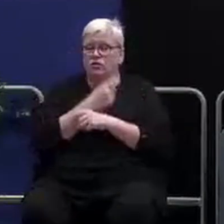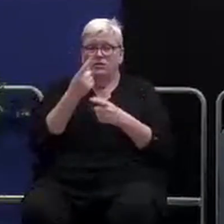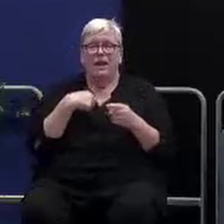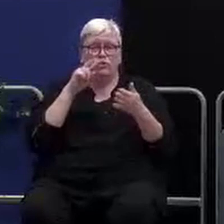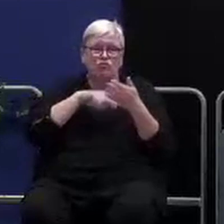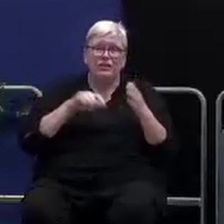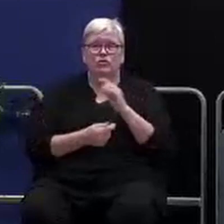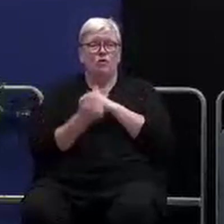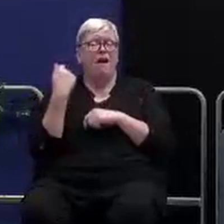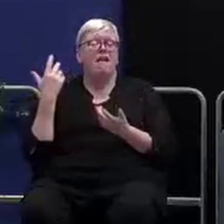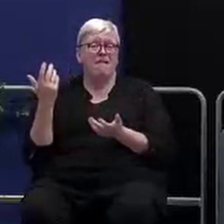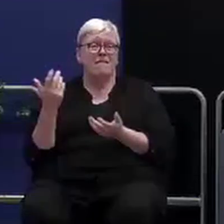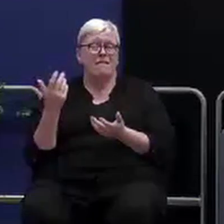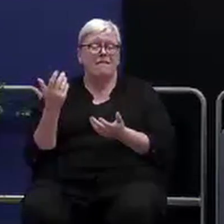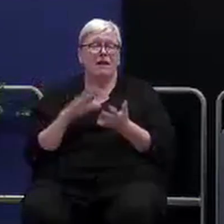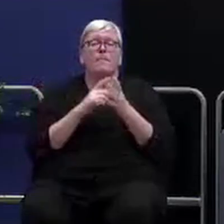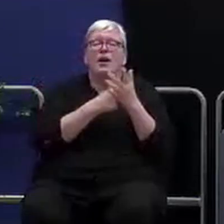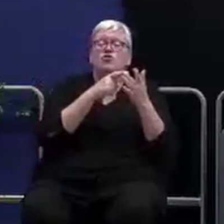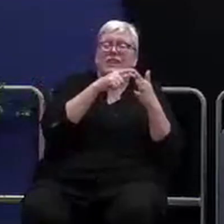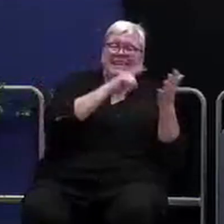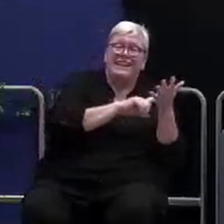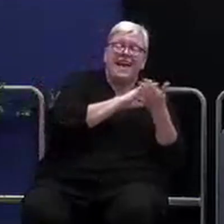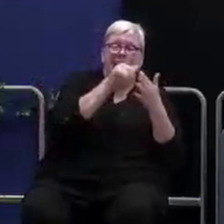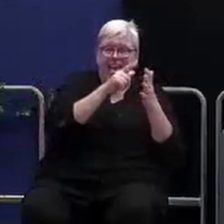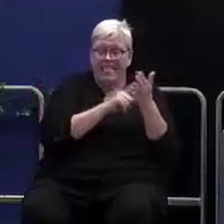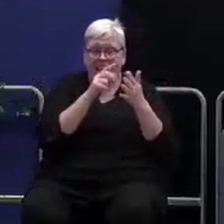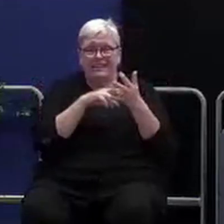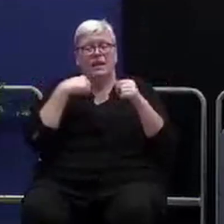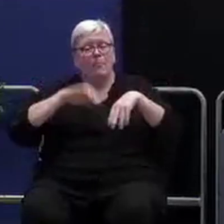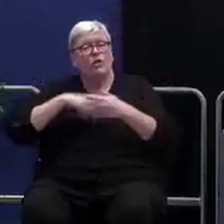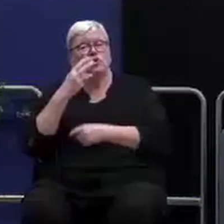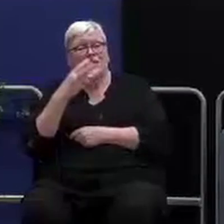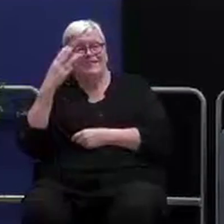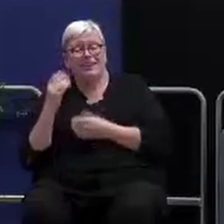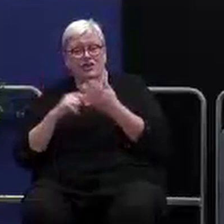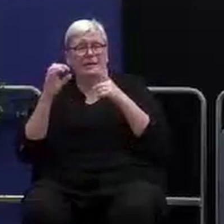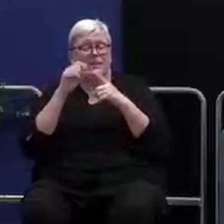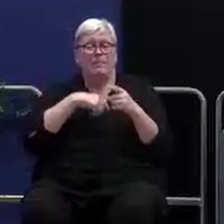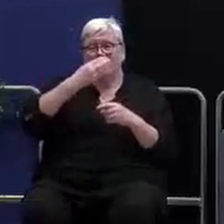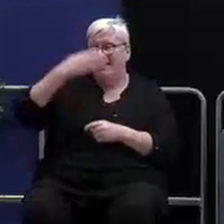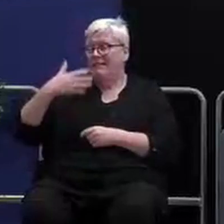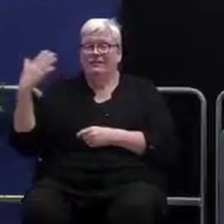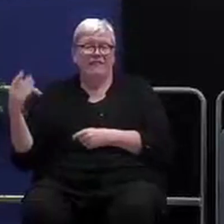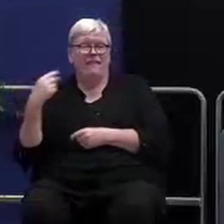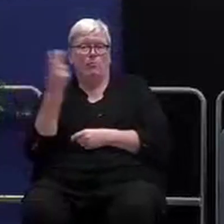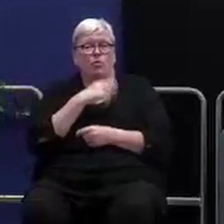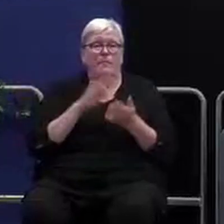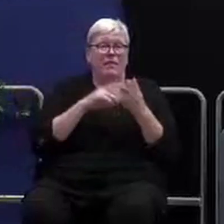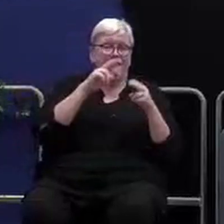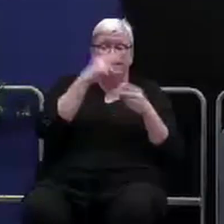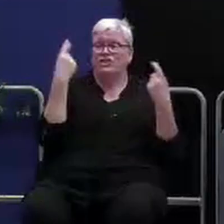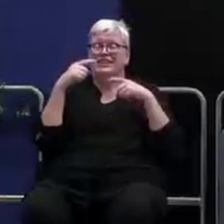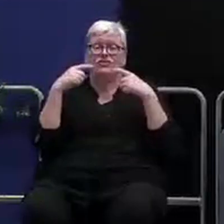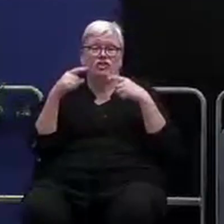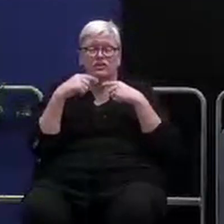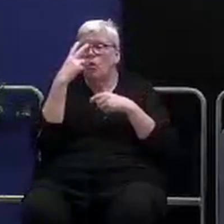her. Marie Helen Leffler was born on the 23rd of September, 1955, to two teachers, their oldest child. Their names might